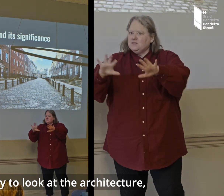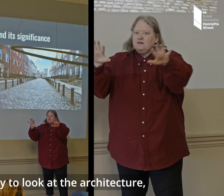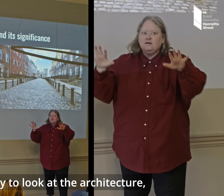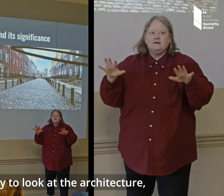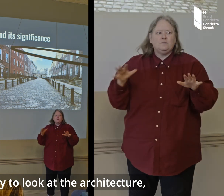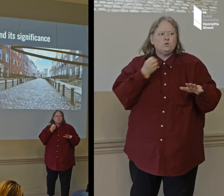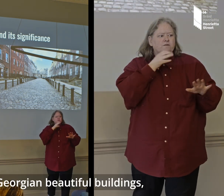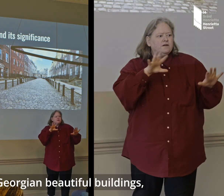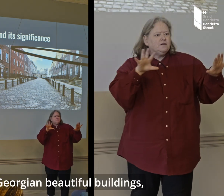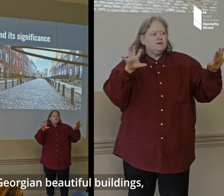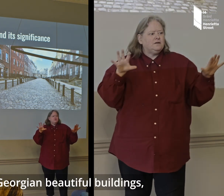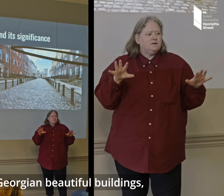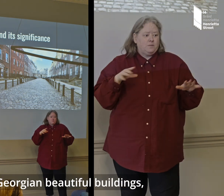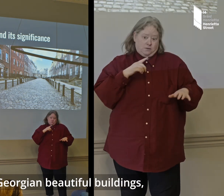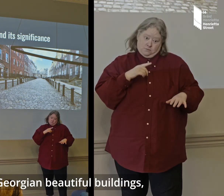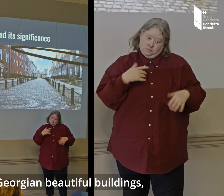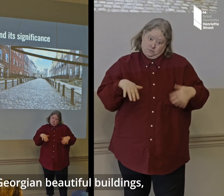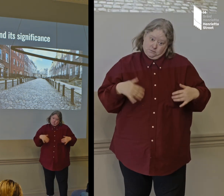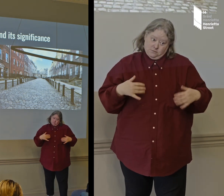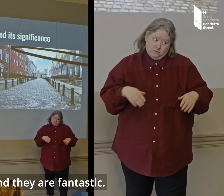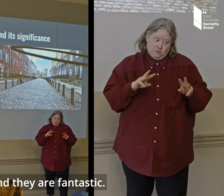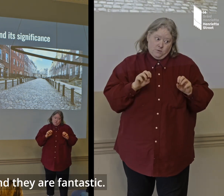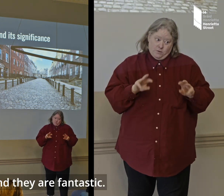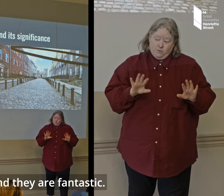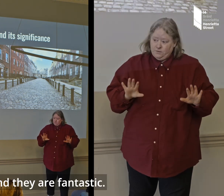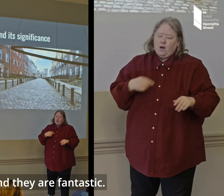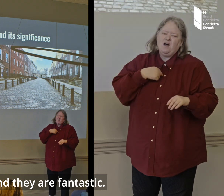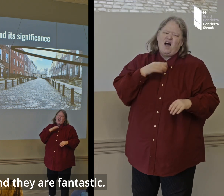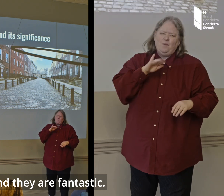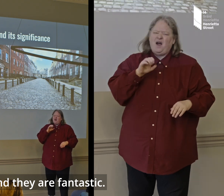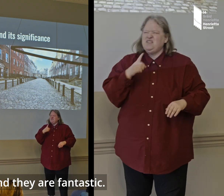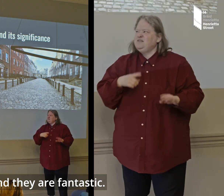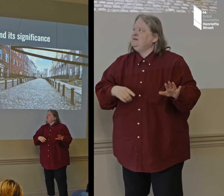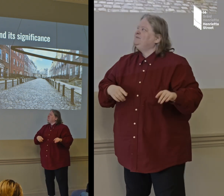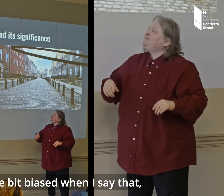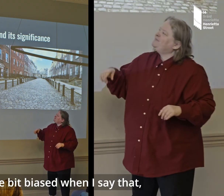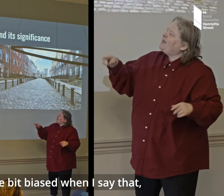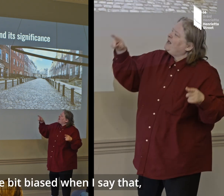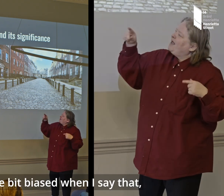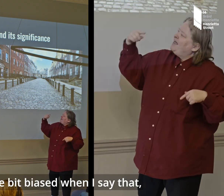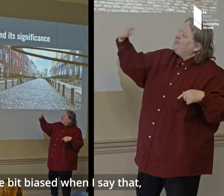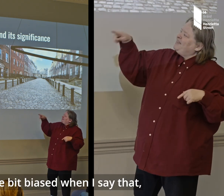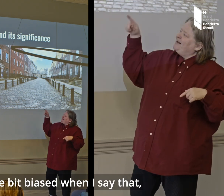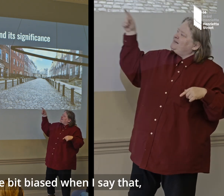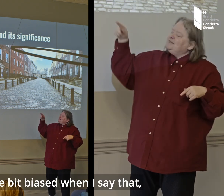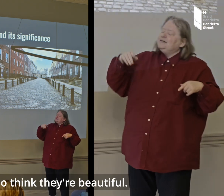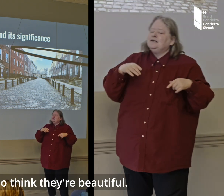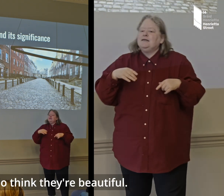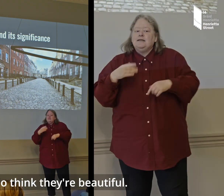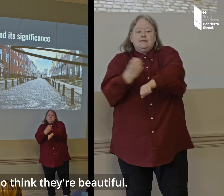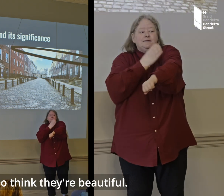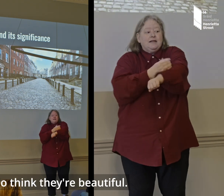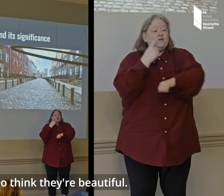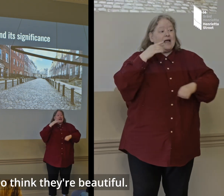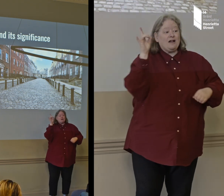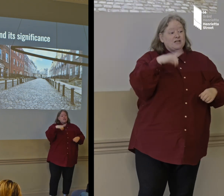look at the architecture, at these Georgian beautiful buildings, and they are fantastic. I mean, a little bit biased when I say that, but I do